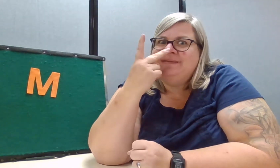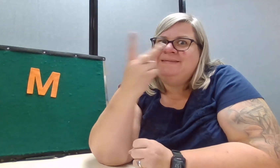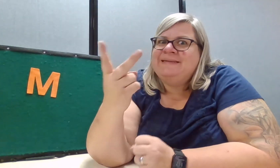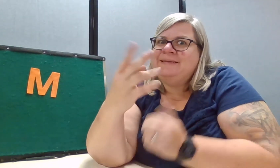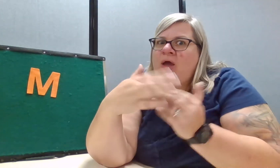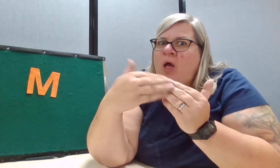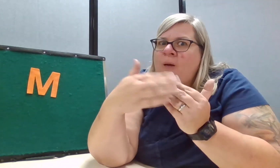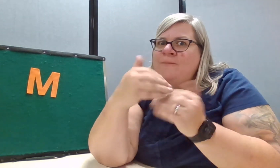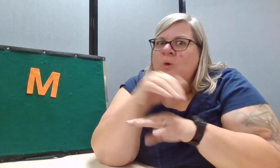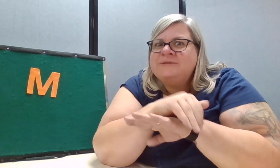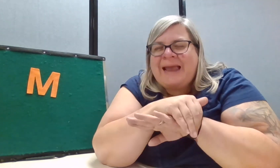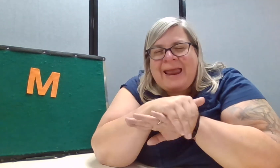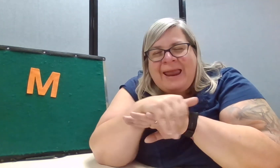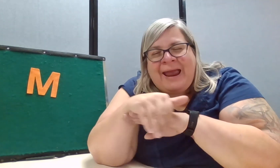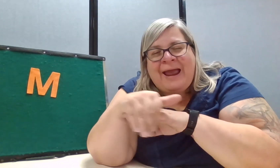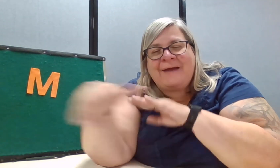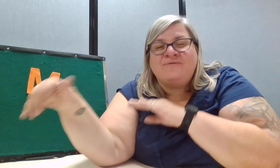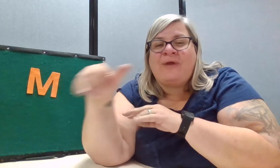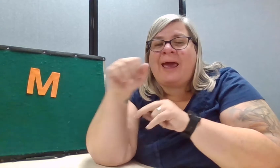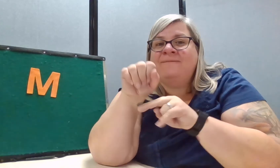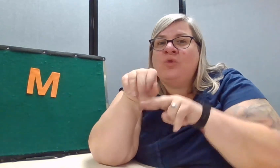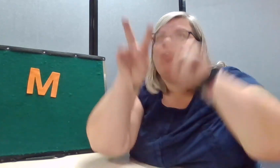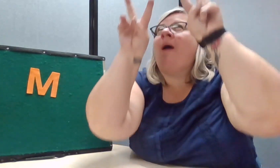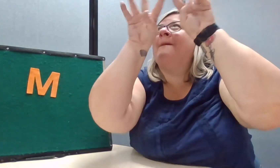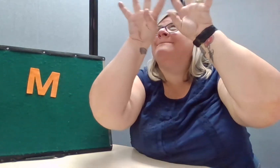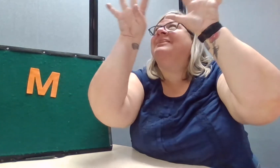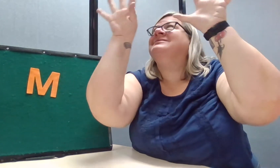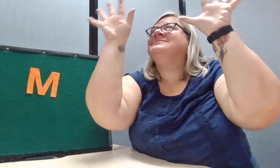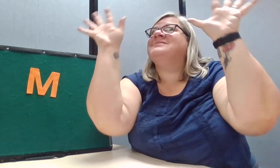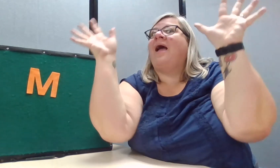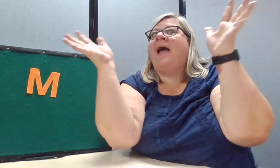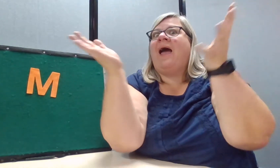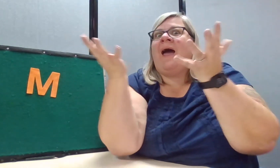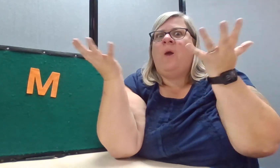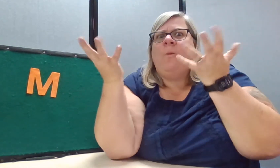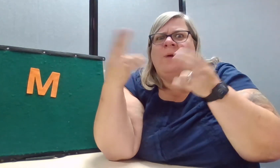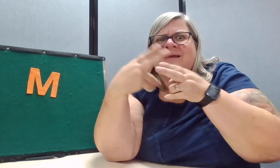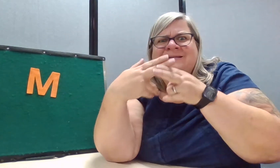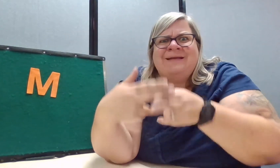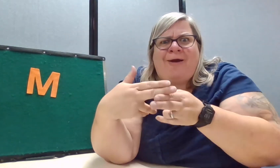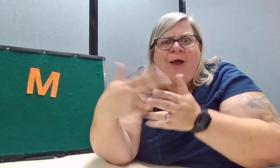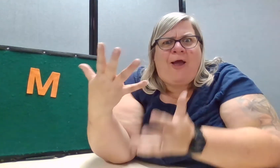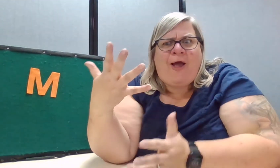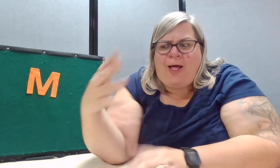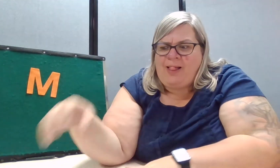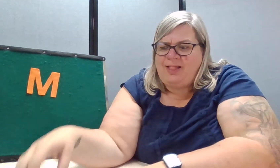Now, almost every night you see this if you look up in the sky. What is that, do you